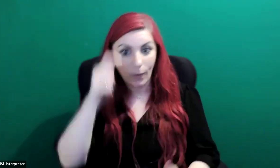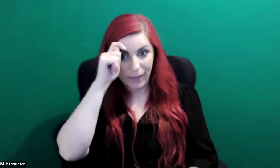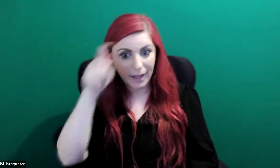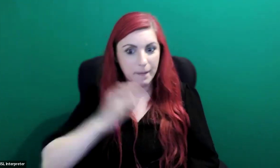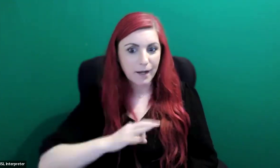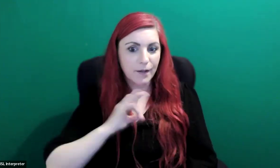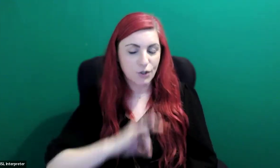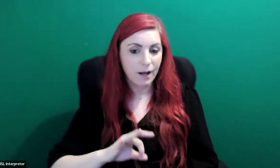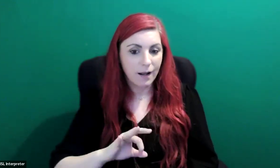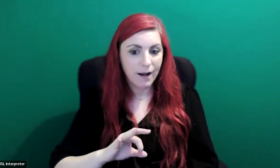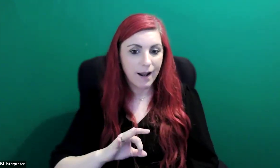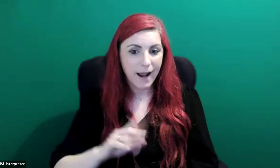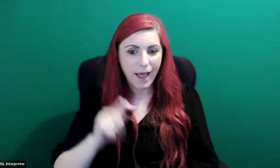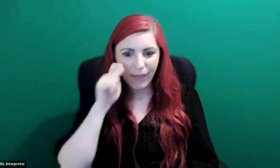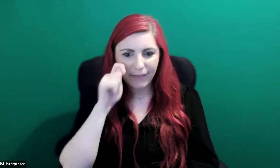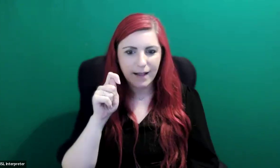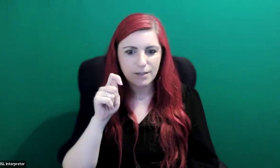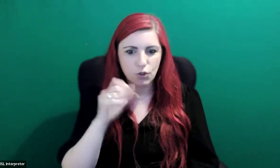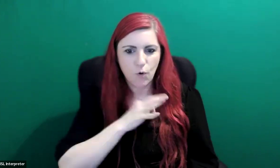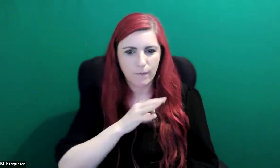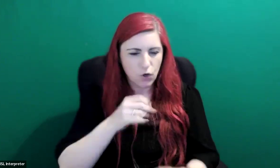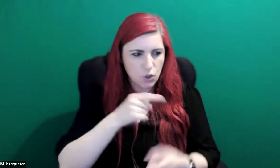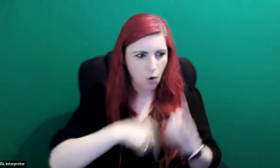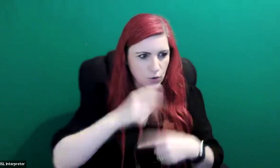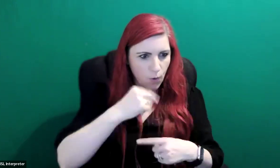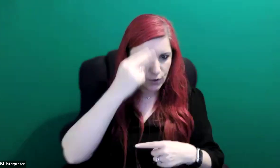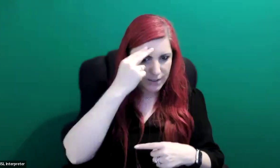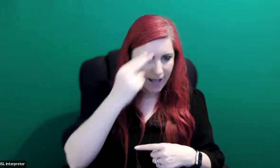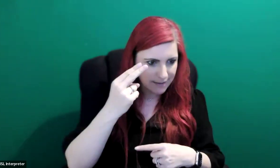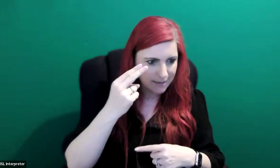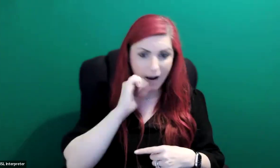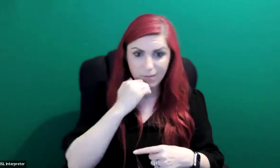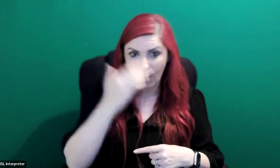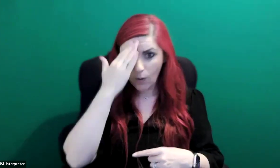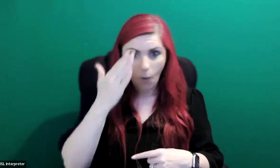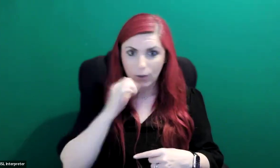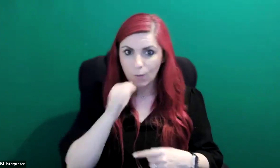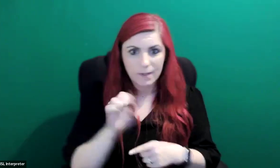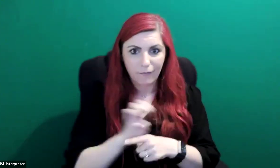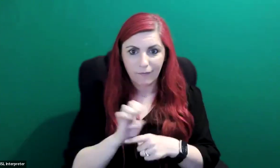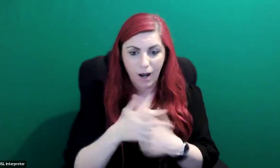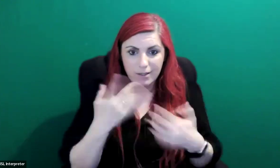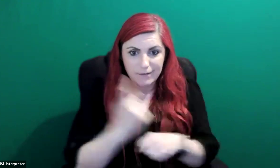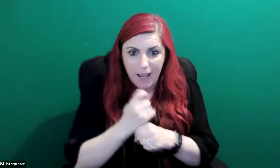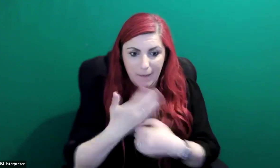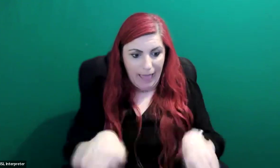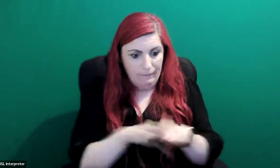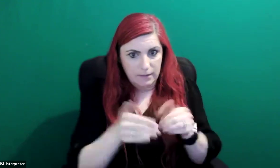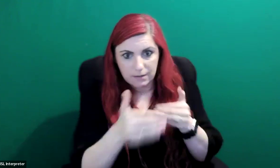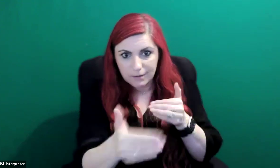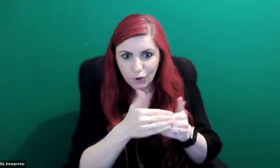saves everyone time, and we have not too much time left to prepare our work. So it's really valuable for us to